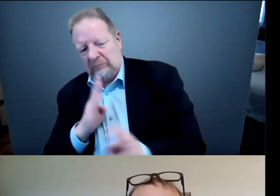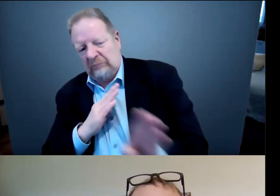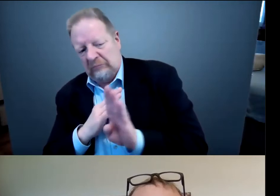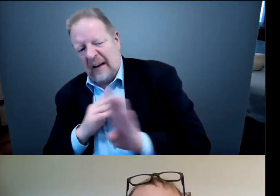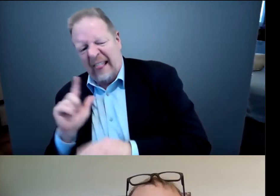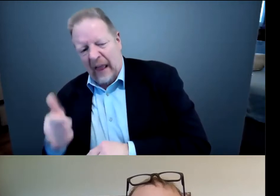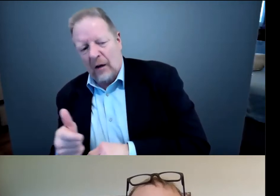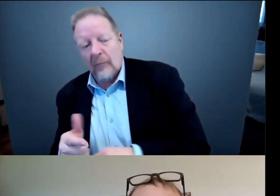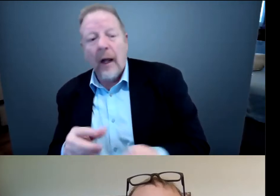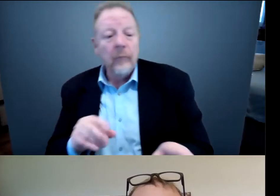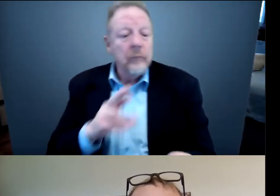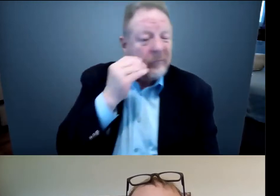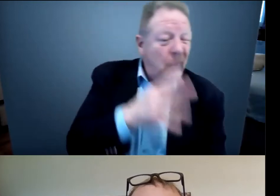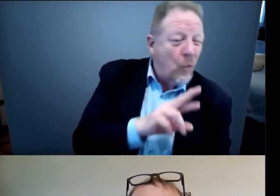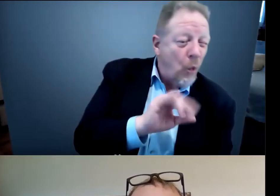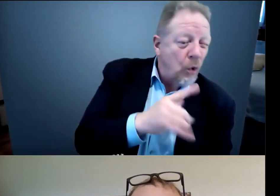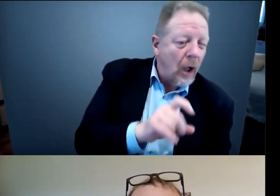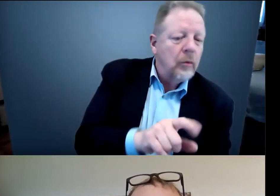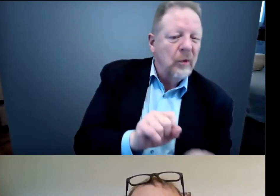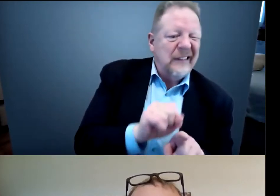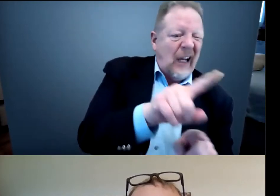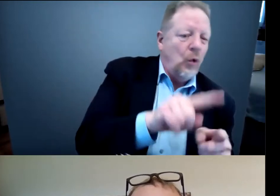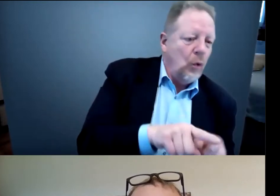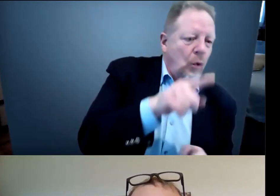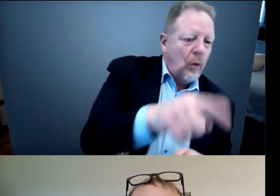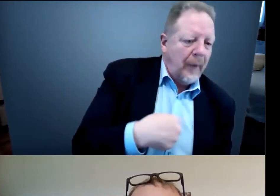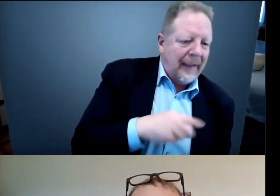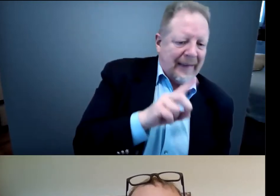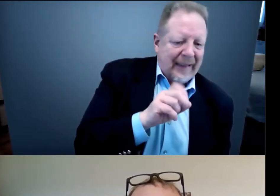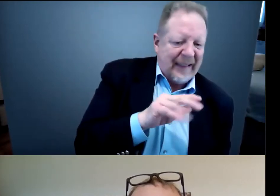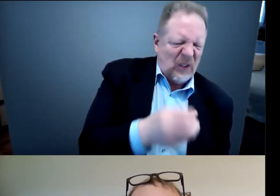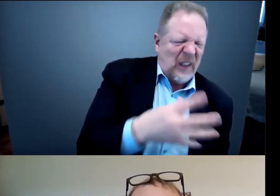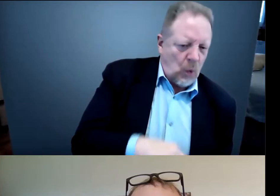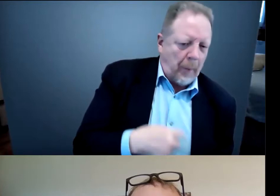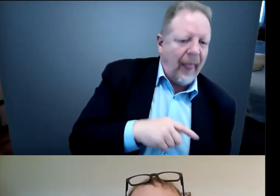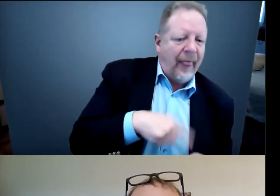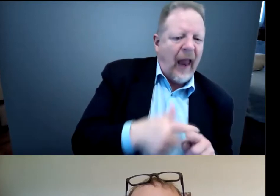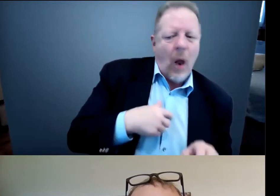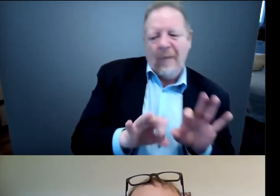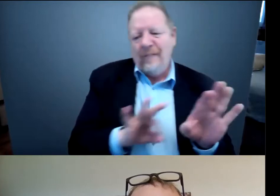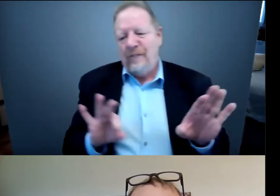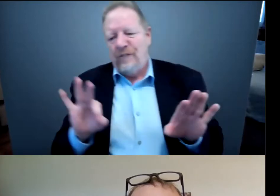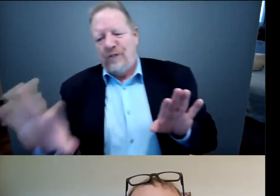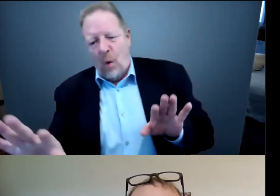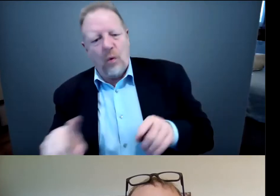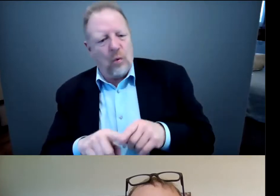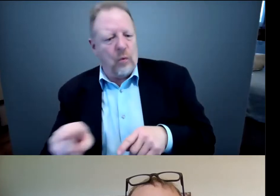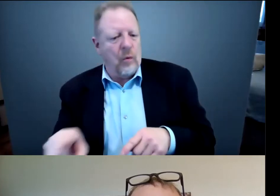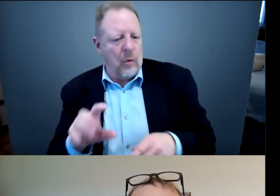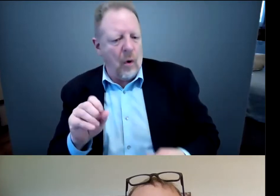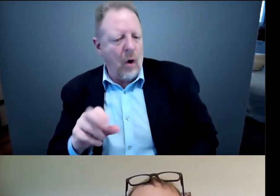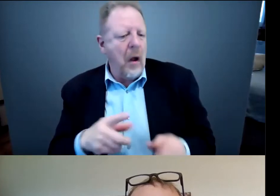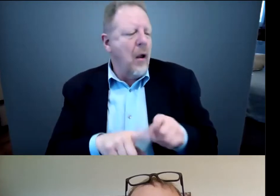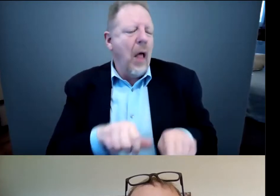And Rochelle, you can just send anything to me and I'll forward it on. You have my connection, so I'll forward it on. But I definitely think